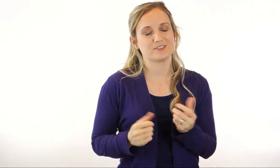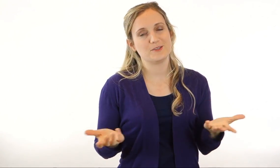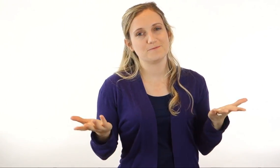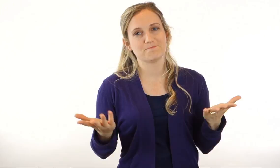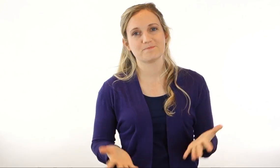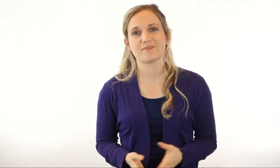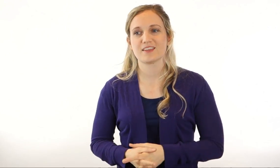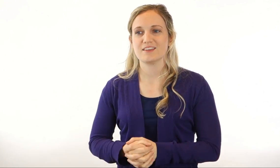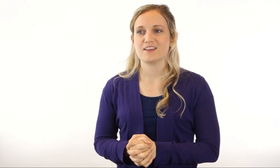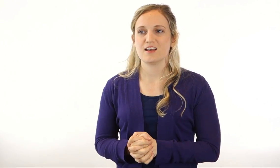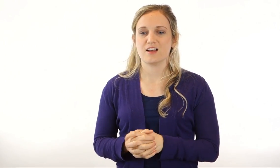So,